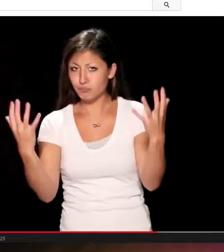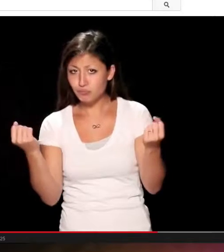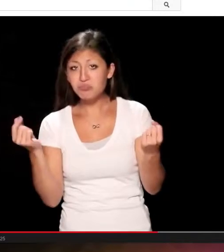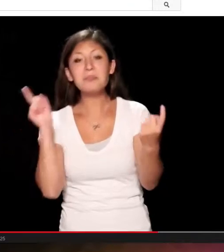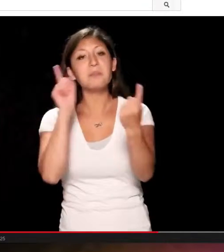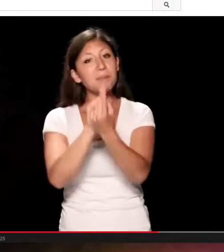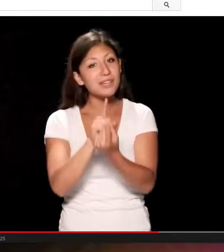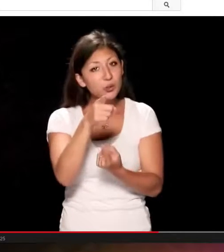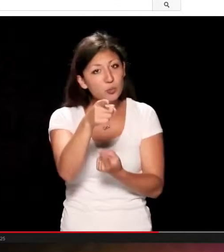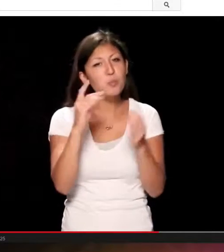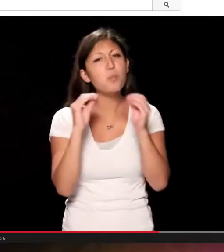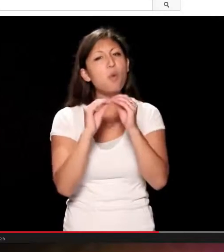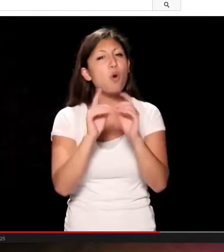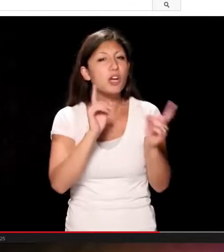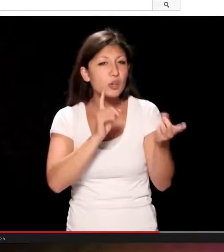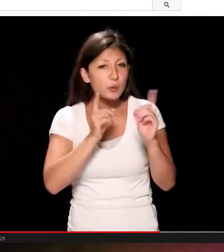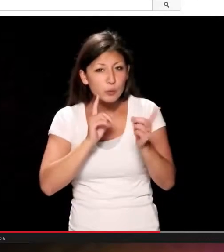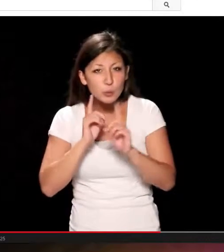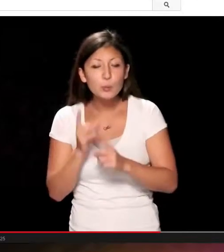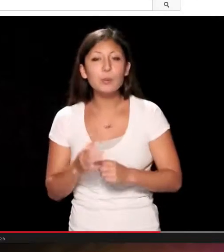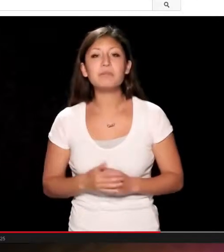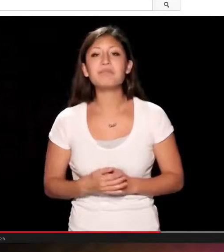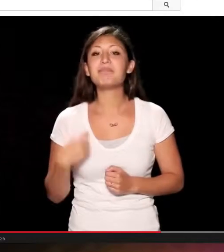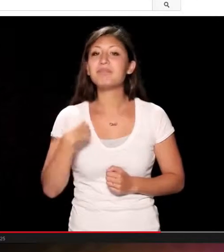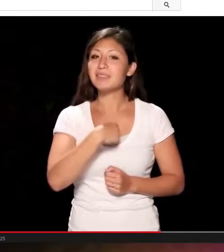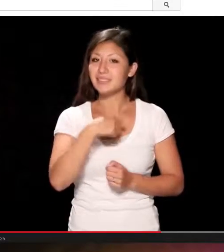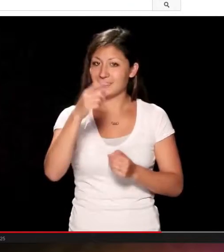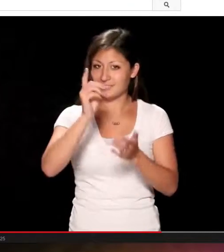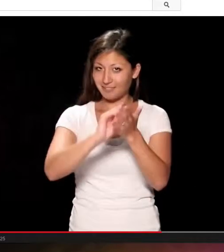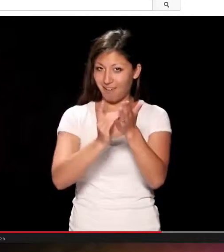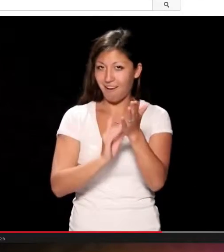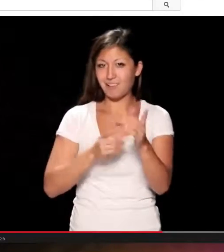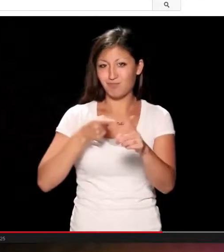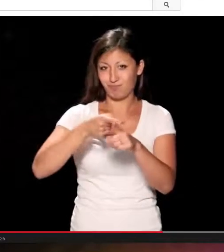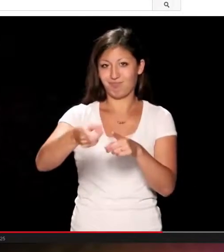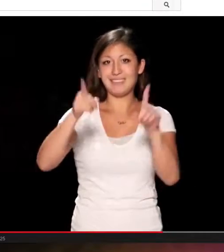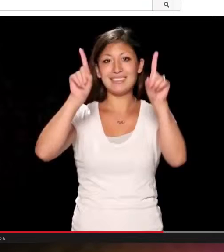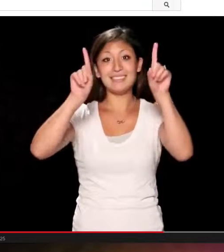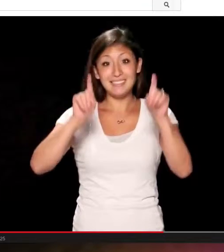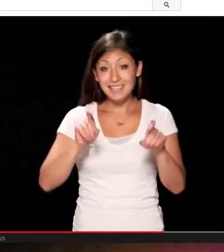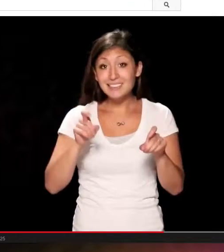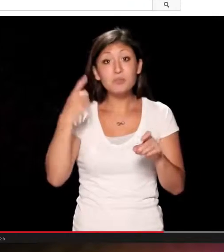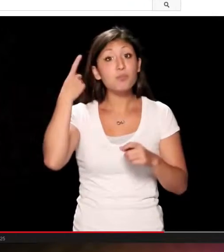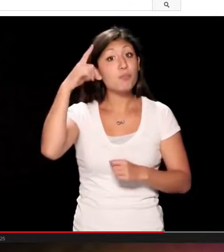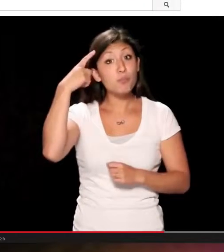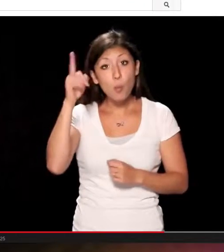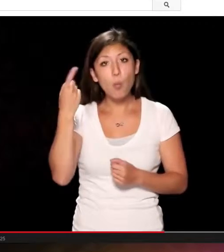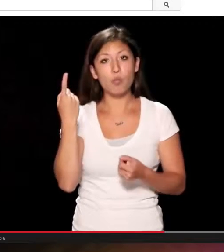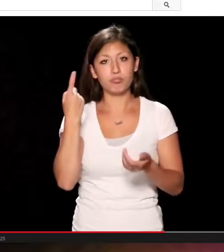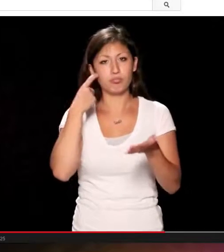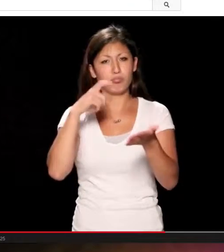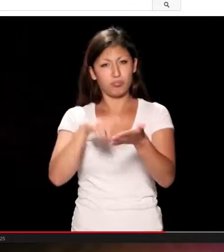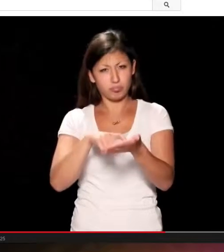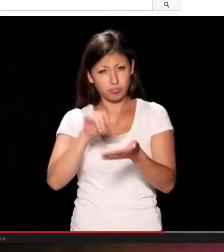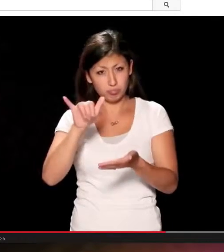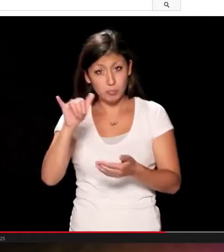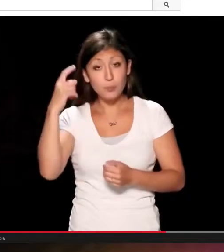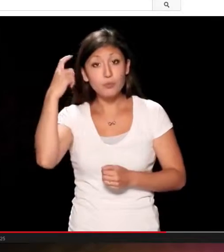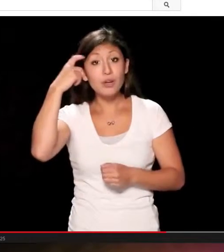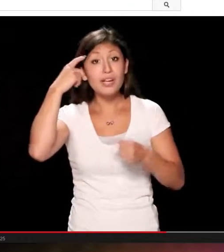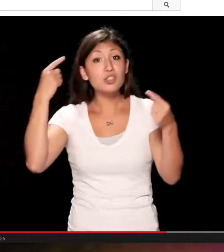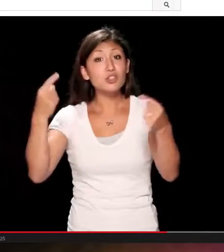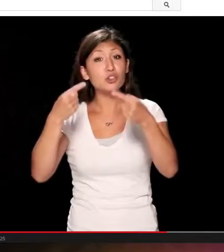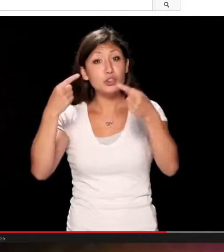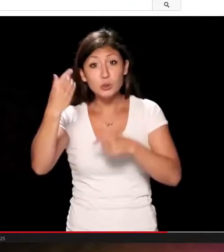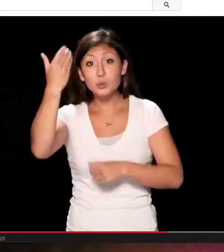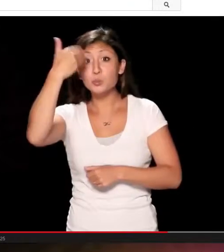researchers will understand your skill level and draw up from there.